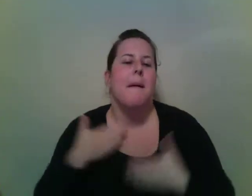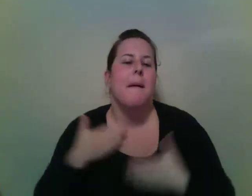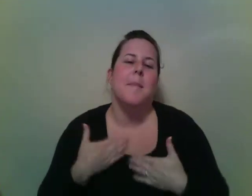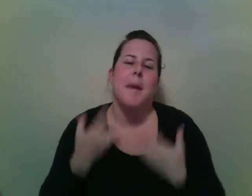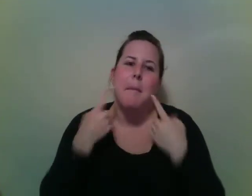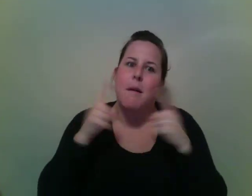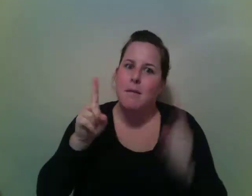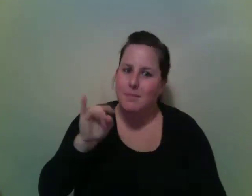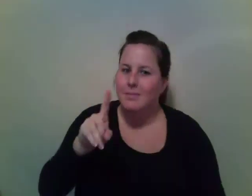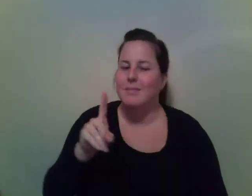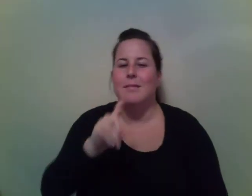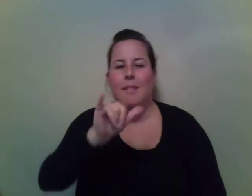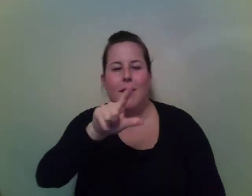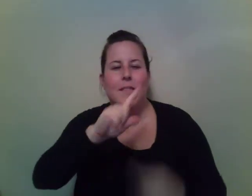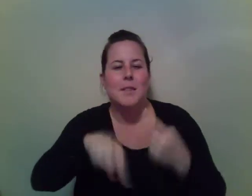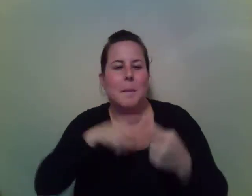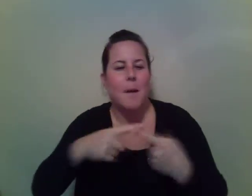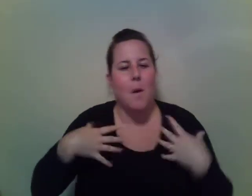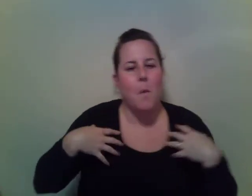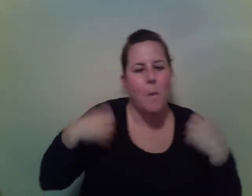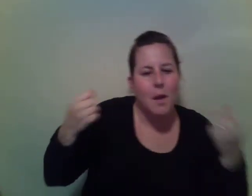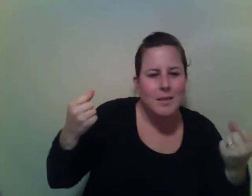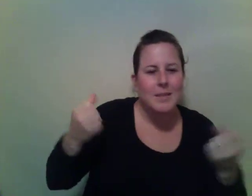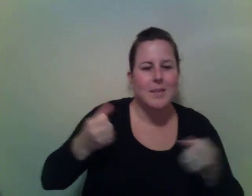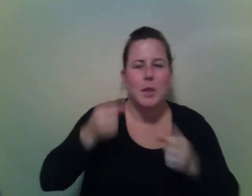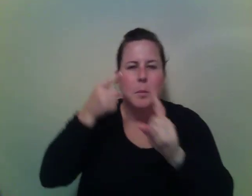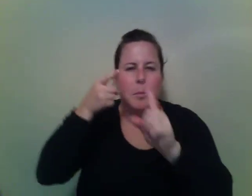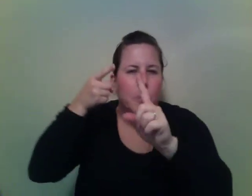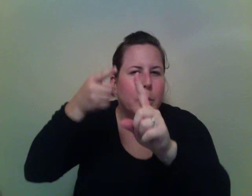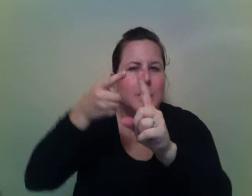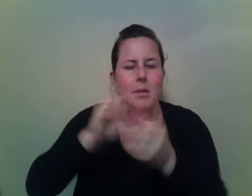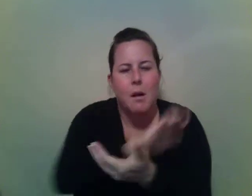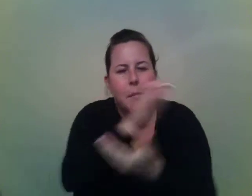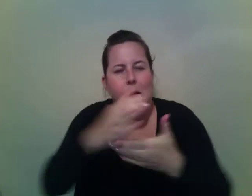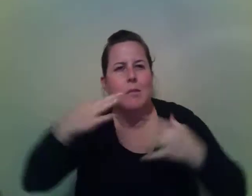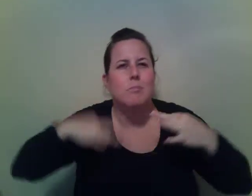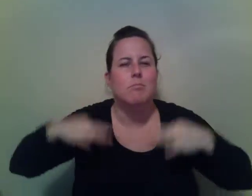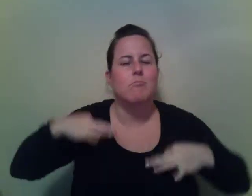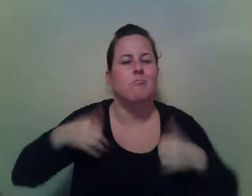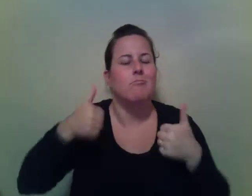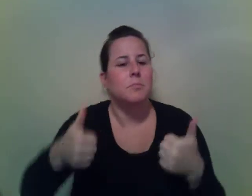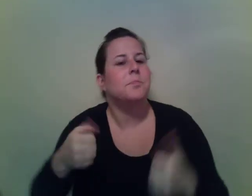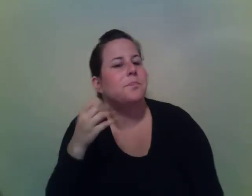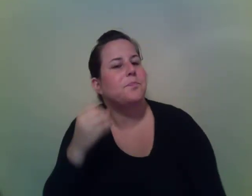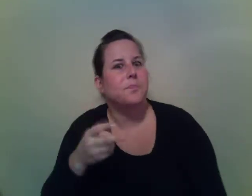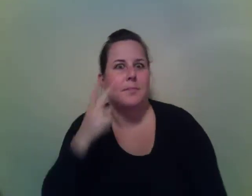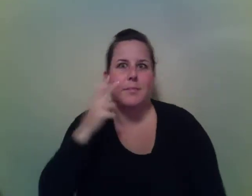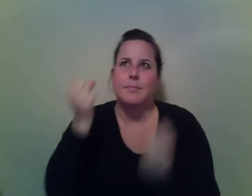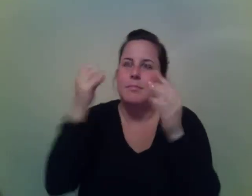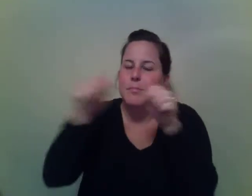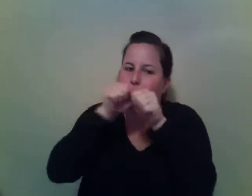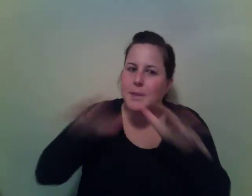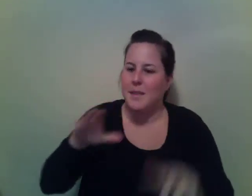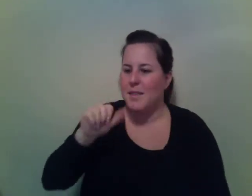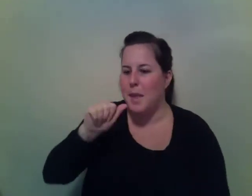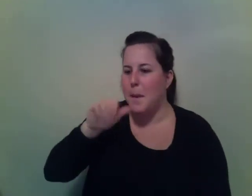about wellness, purpose, and abundance. I am seeing the many blessings that the abundance aspect of it can bring.